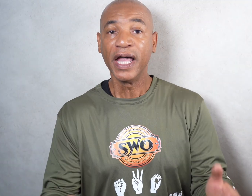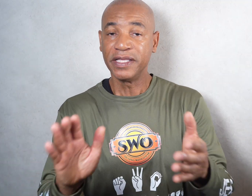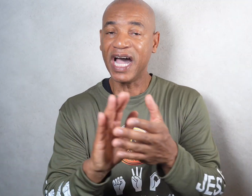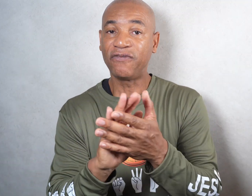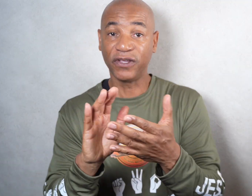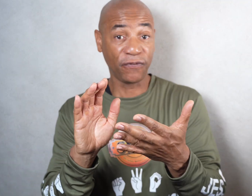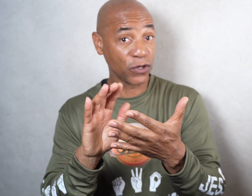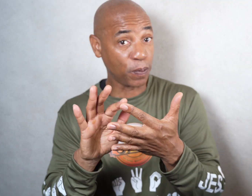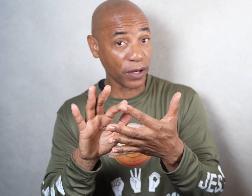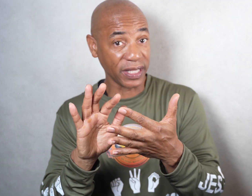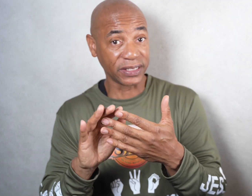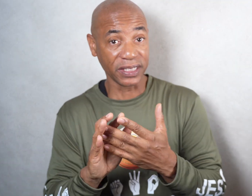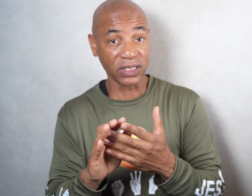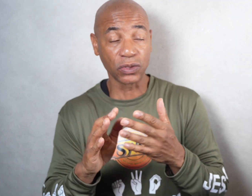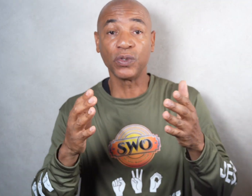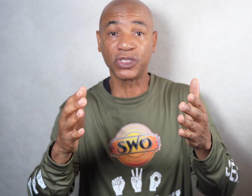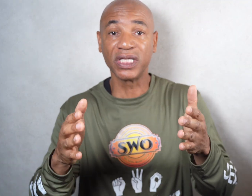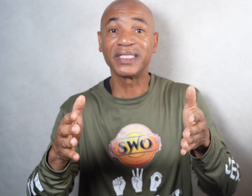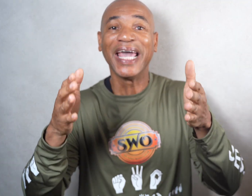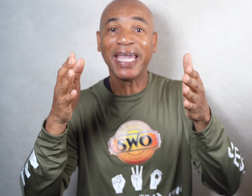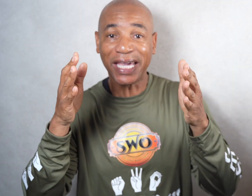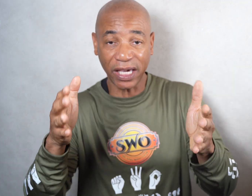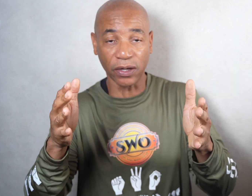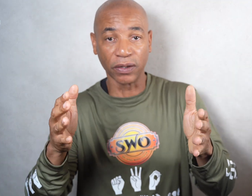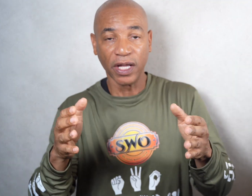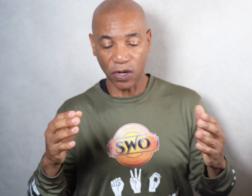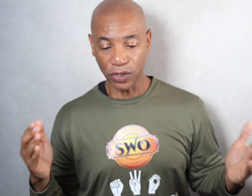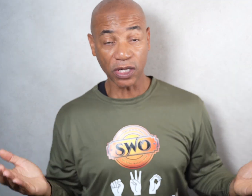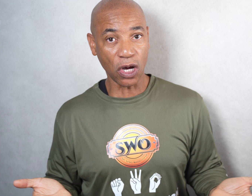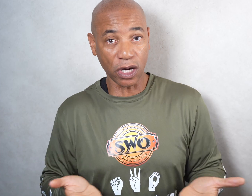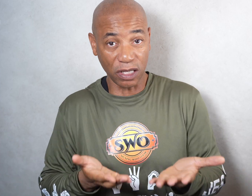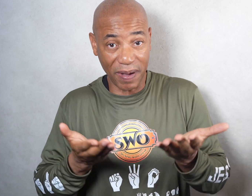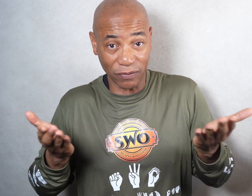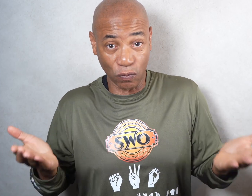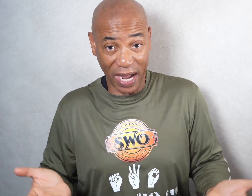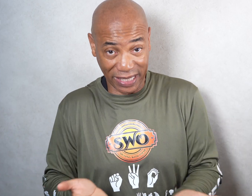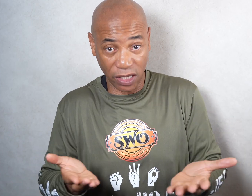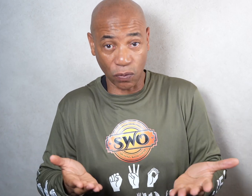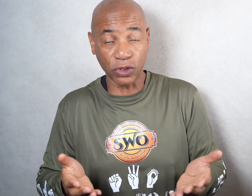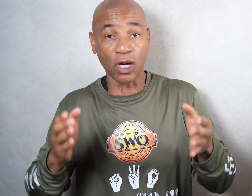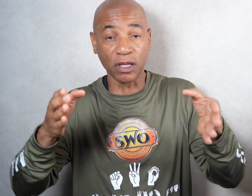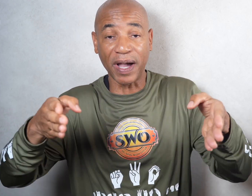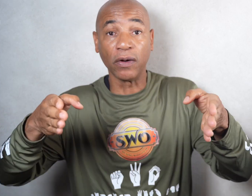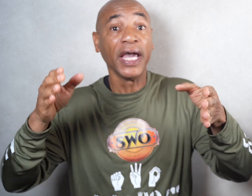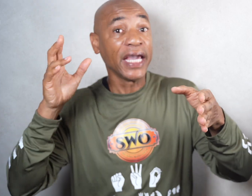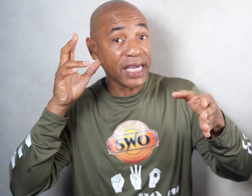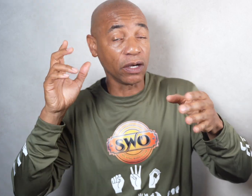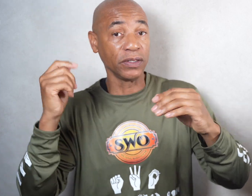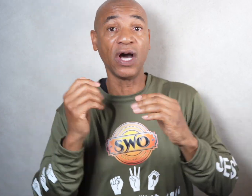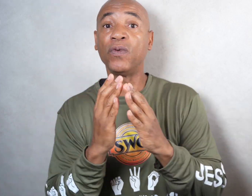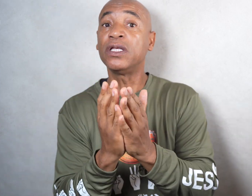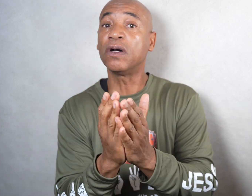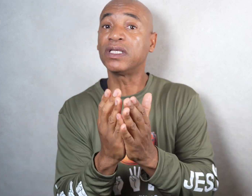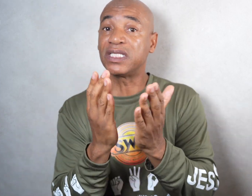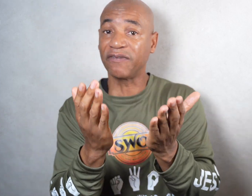Now for the first part of that sentence, which is here. Now we're not talking about right here. We're talking about here. Now we know the deaf